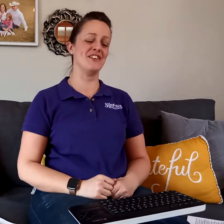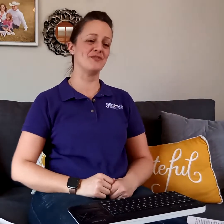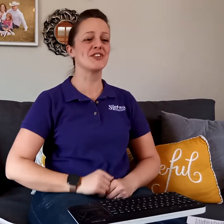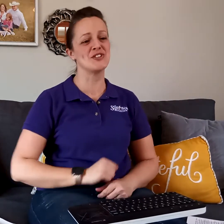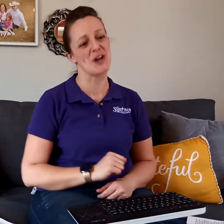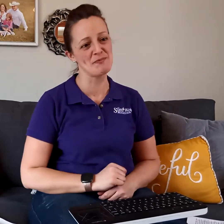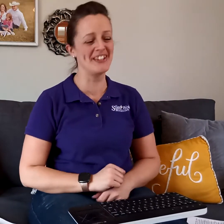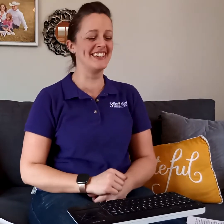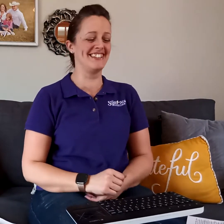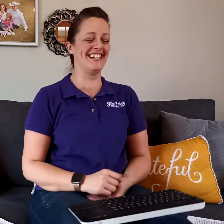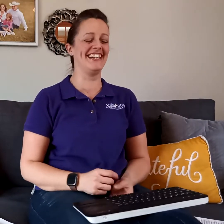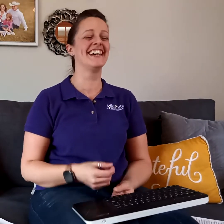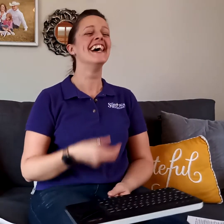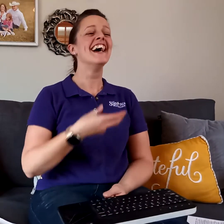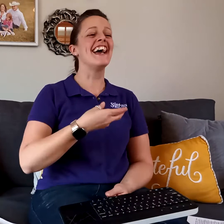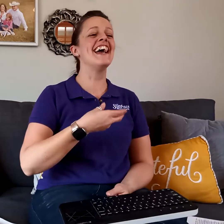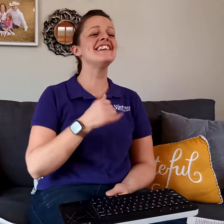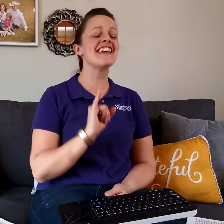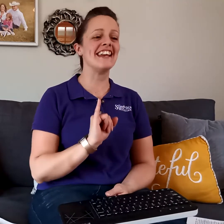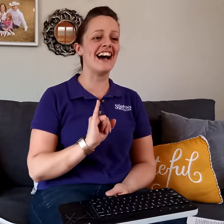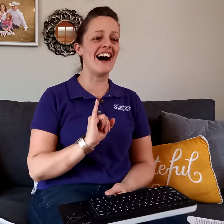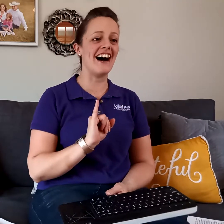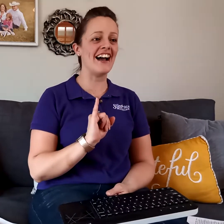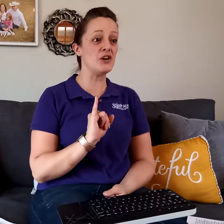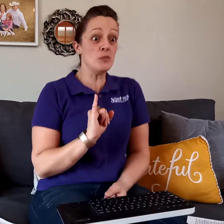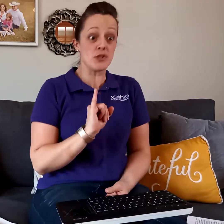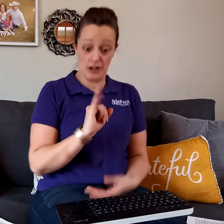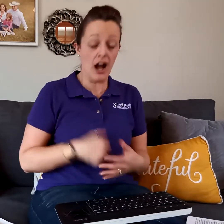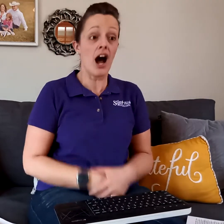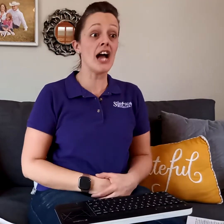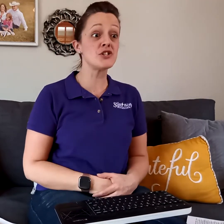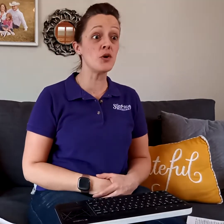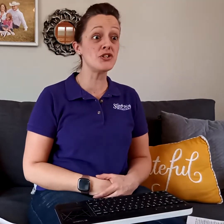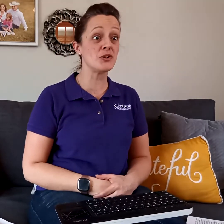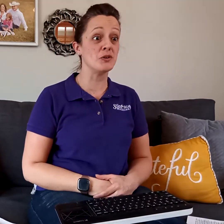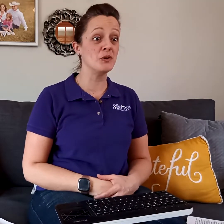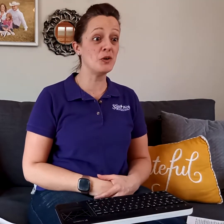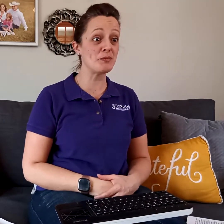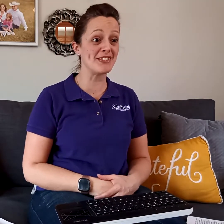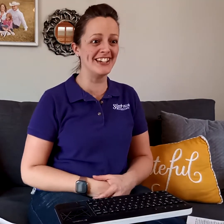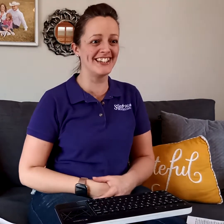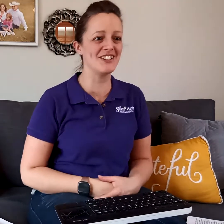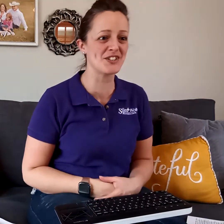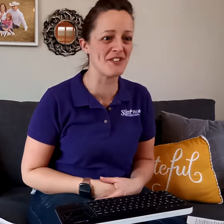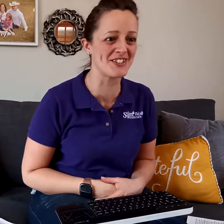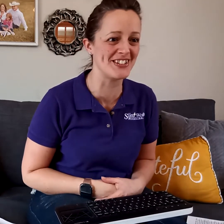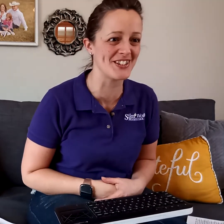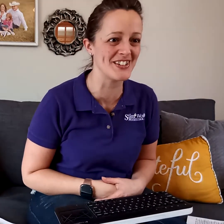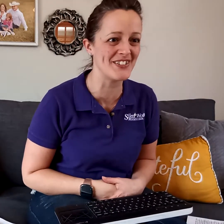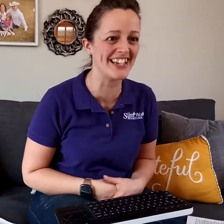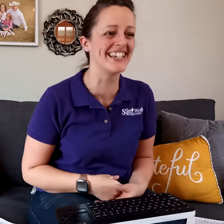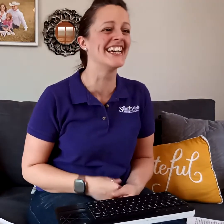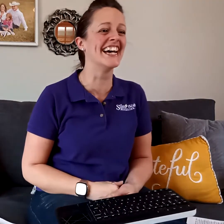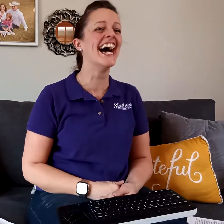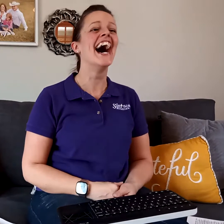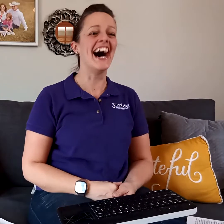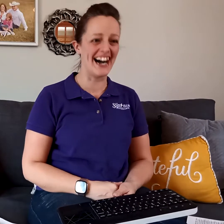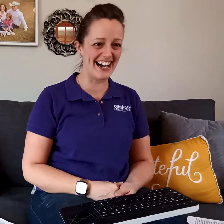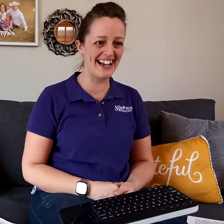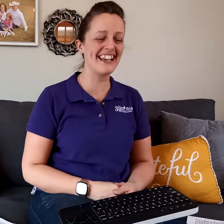Good job. H and I. Oops. I showed you. Whoops. You're supposed to be showing me. I.